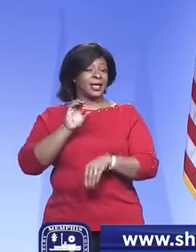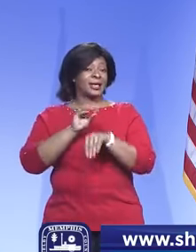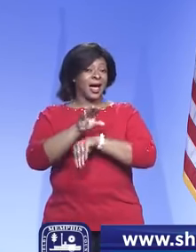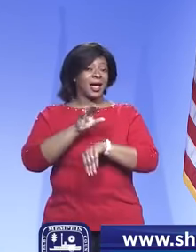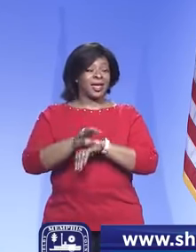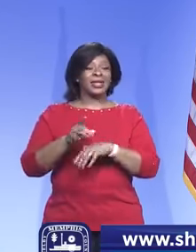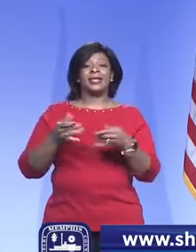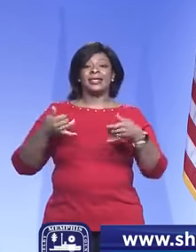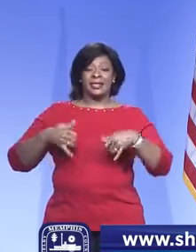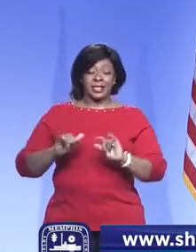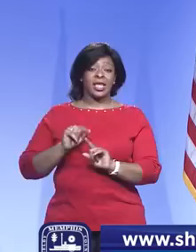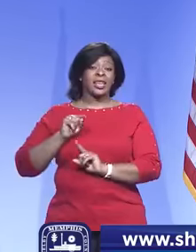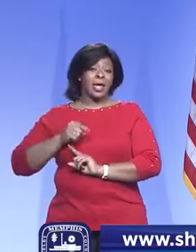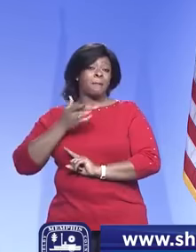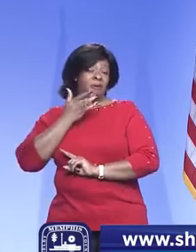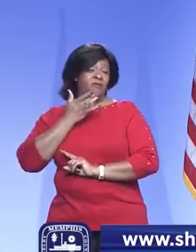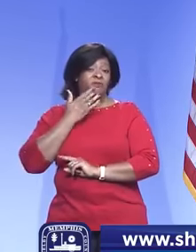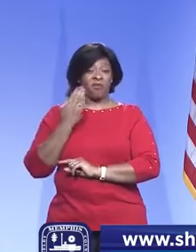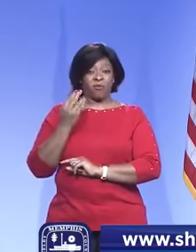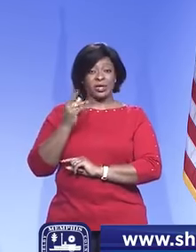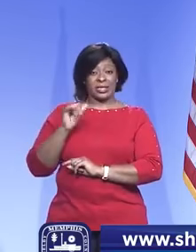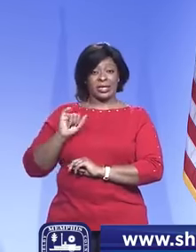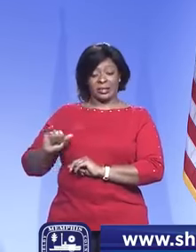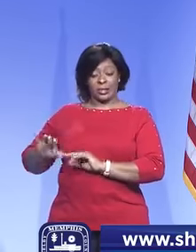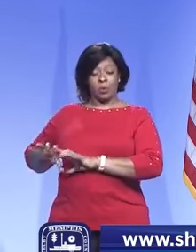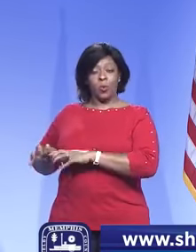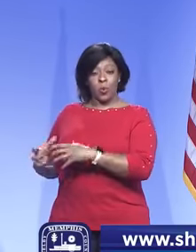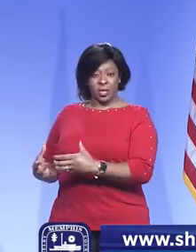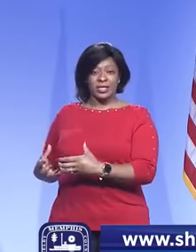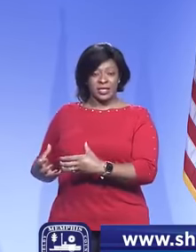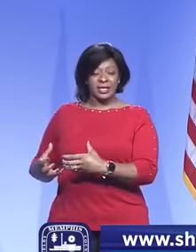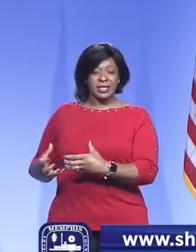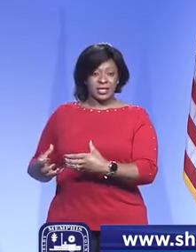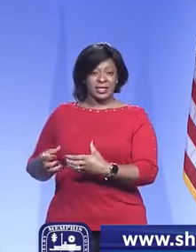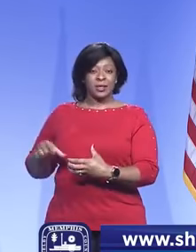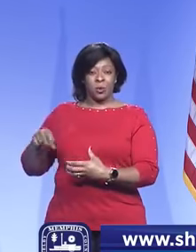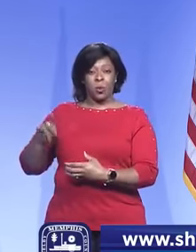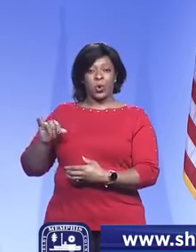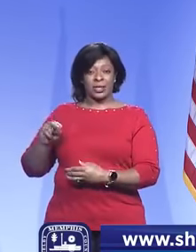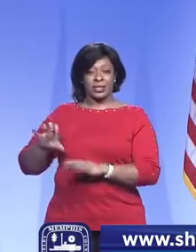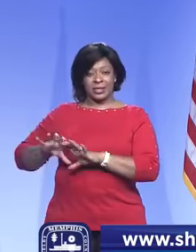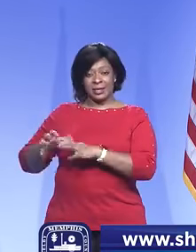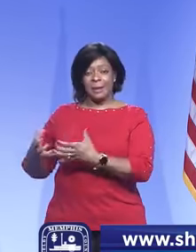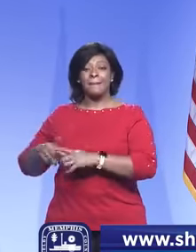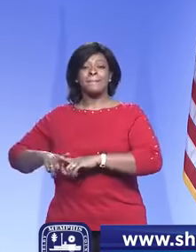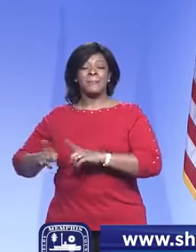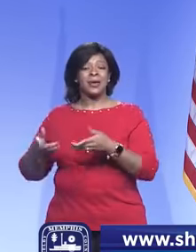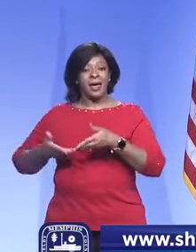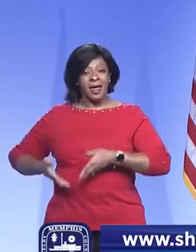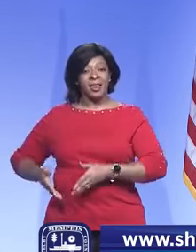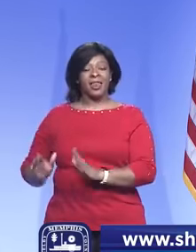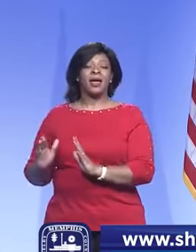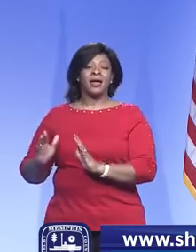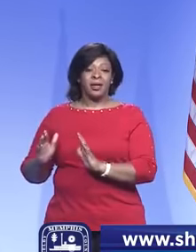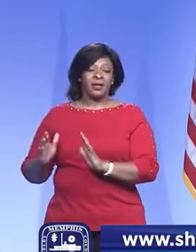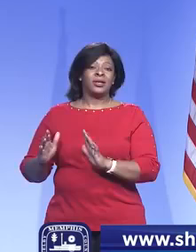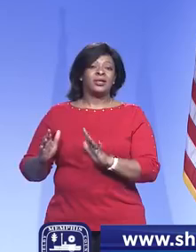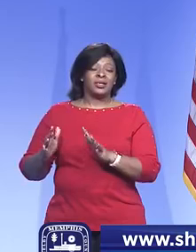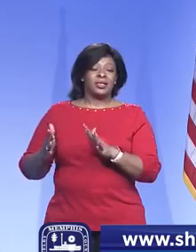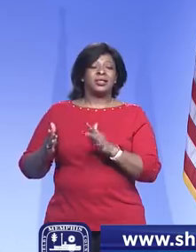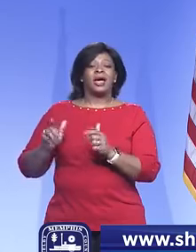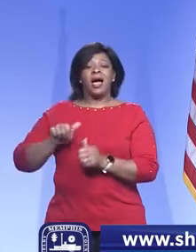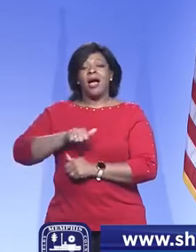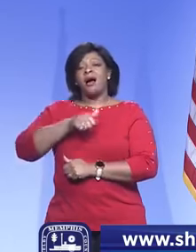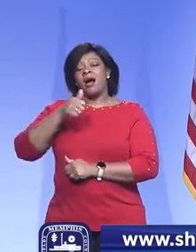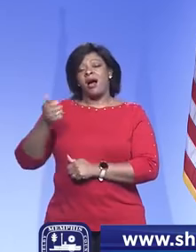they still prefer 14 days quarantine, but allows for some